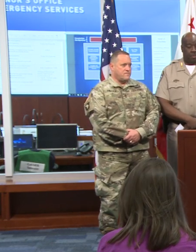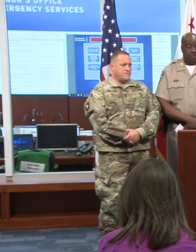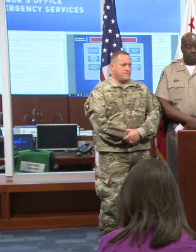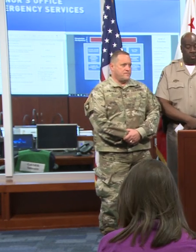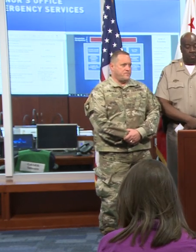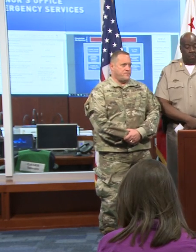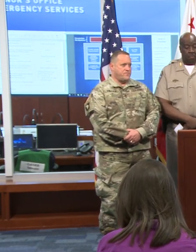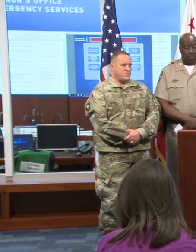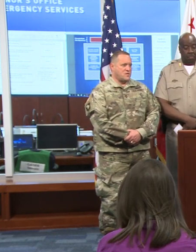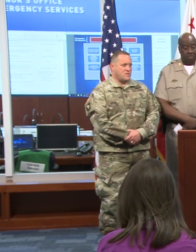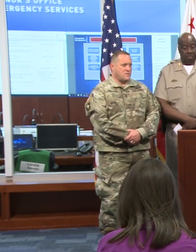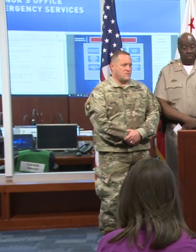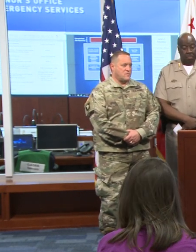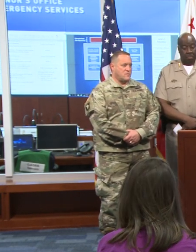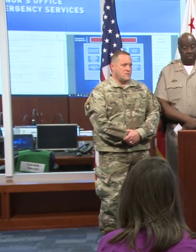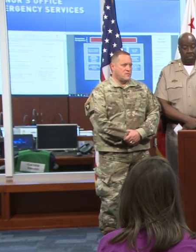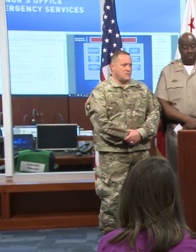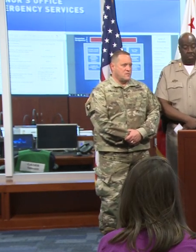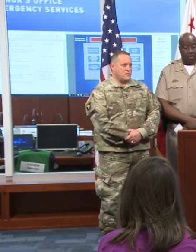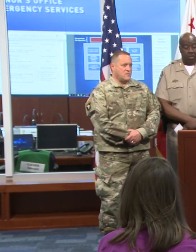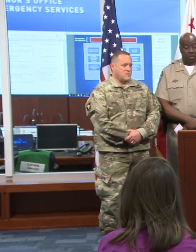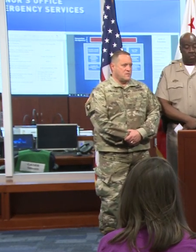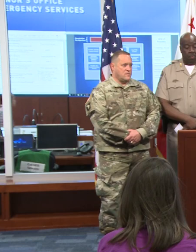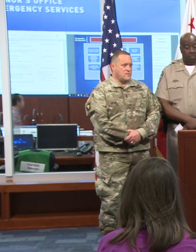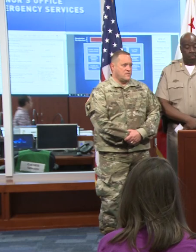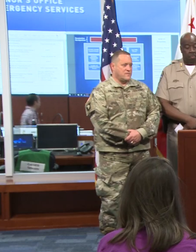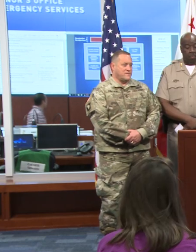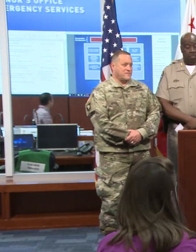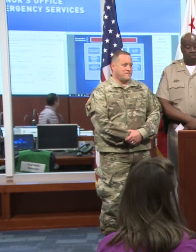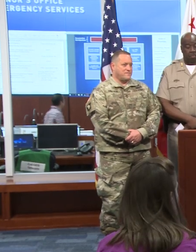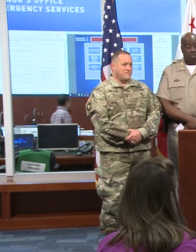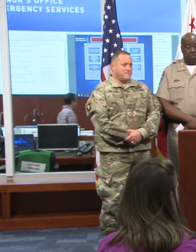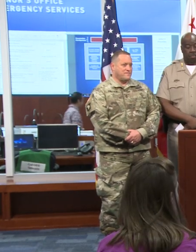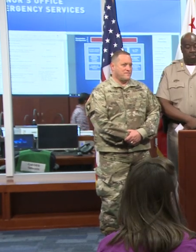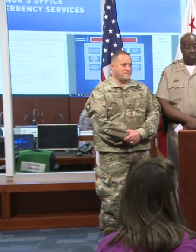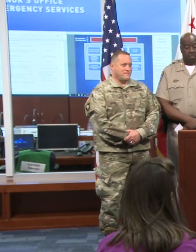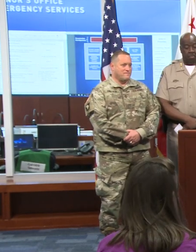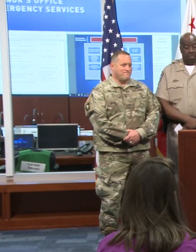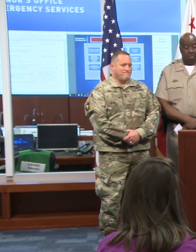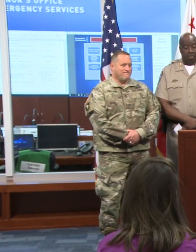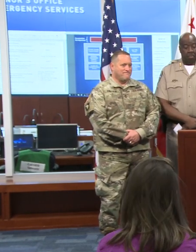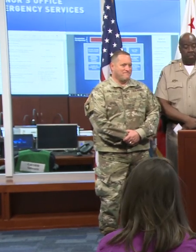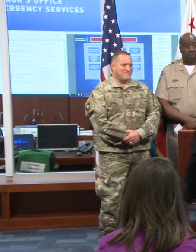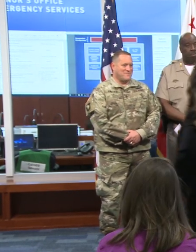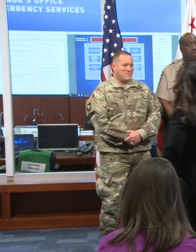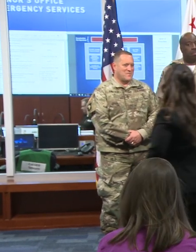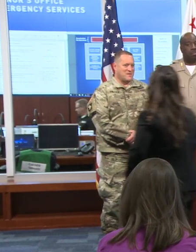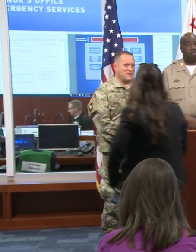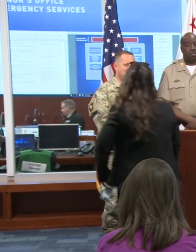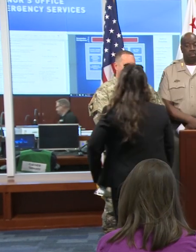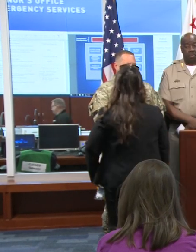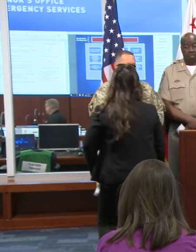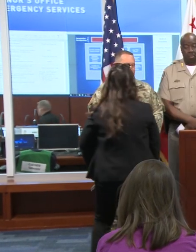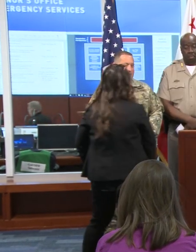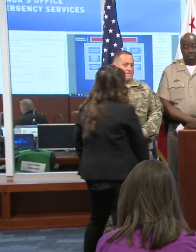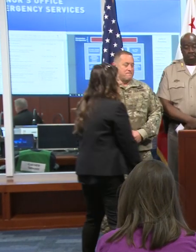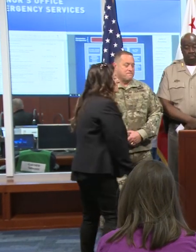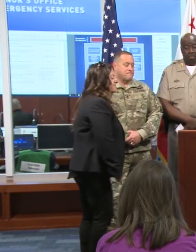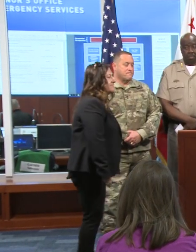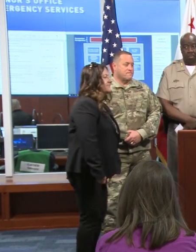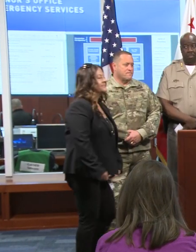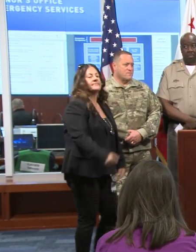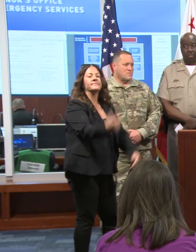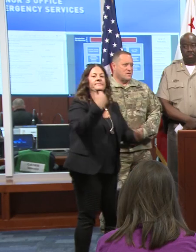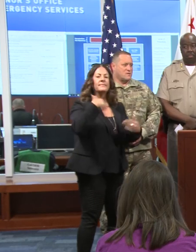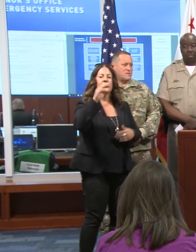of Governor Brown's Office of Emergency Services here at OES, and I'm going to start off by kind of giving you a little